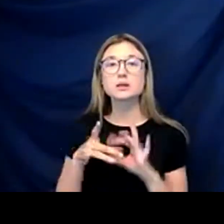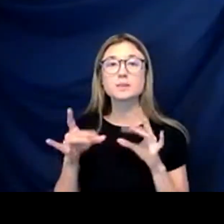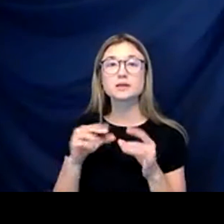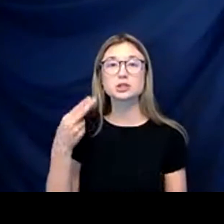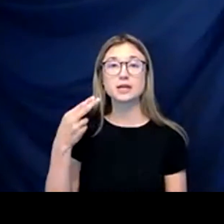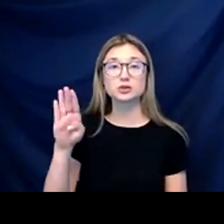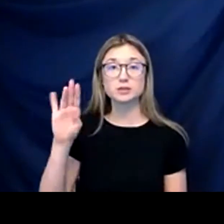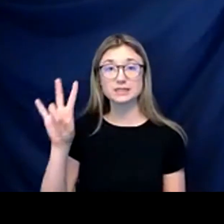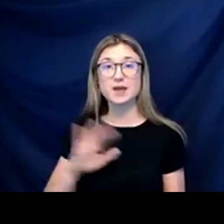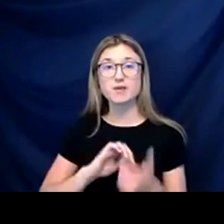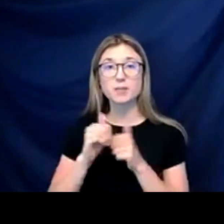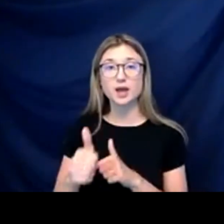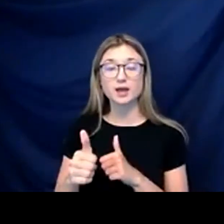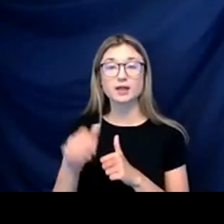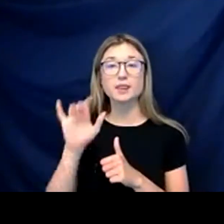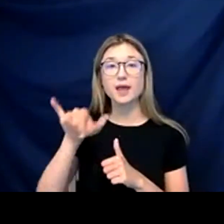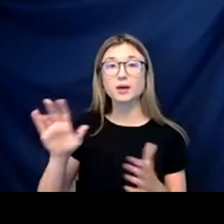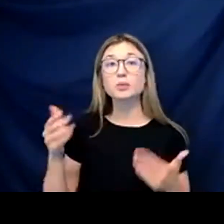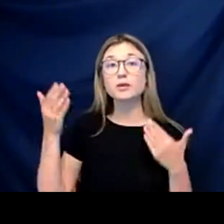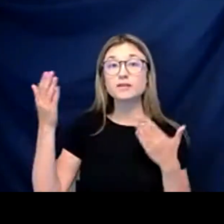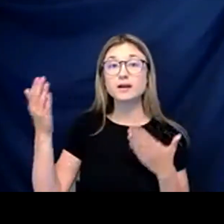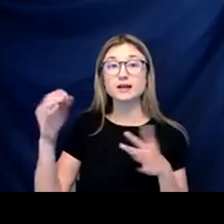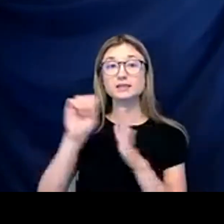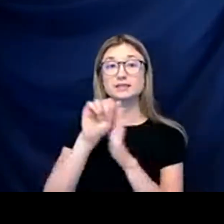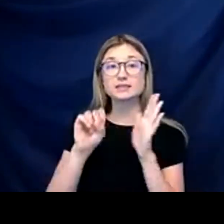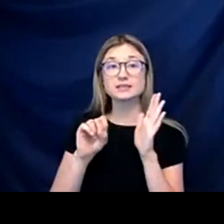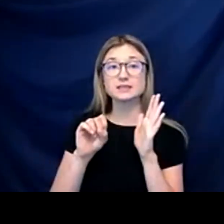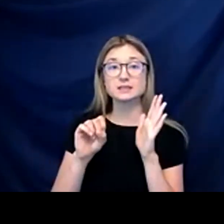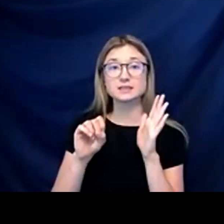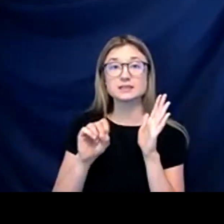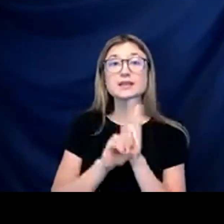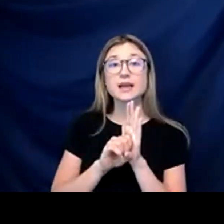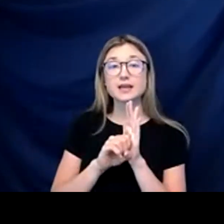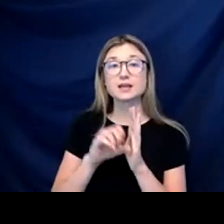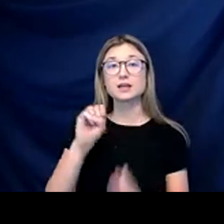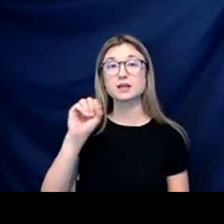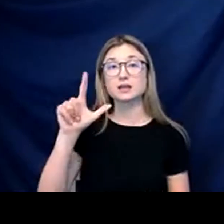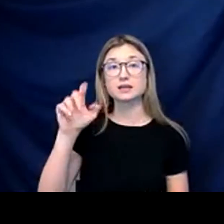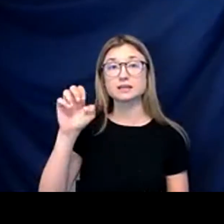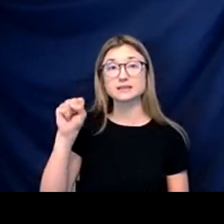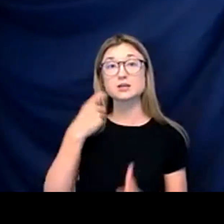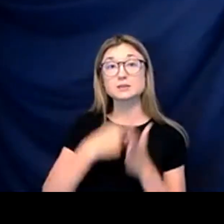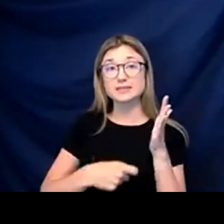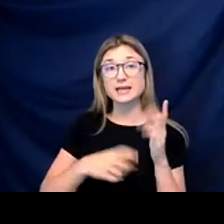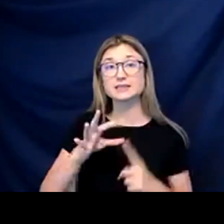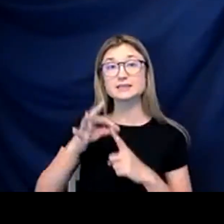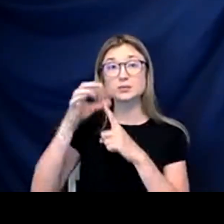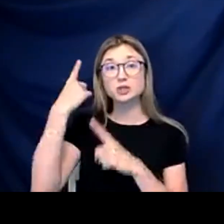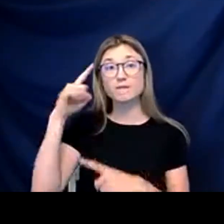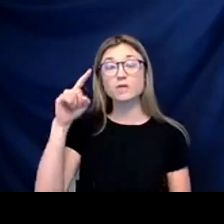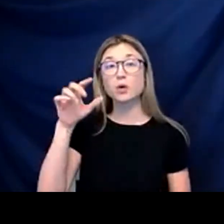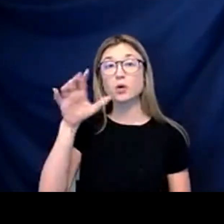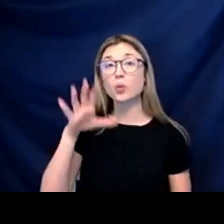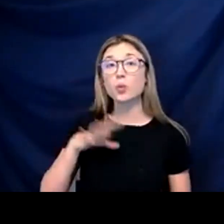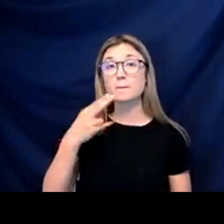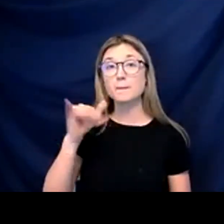passed. This is provides for a state sales tax exemption on feminine hygiene products and